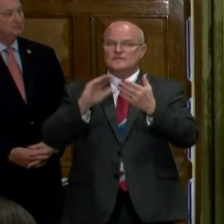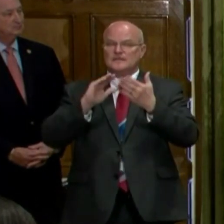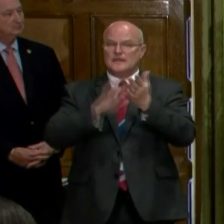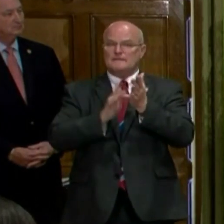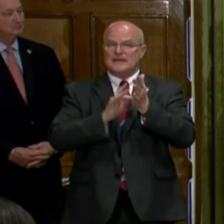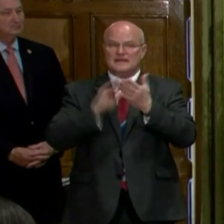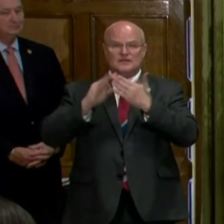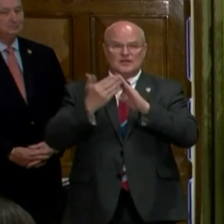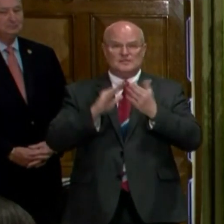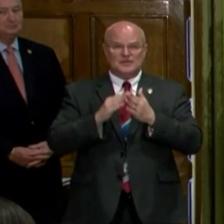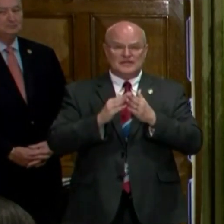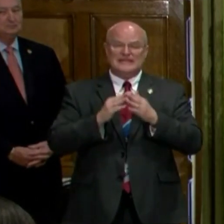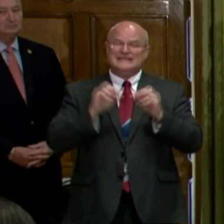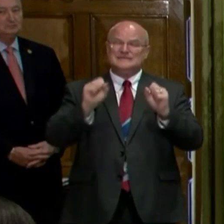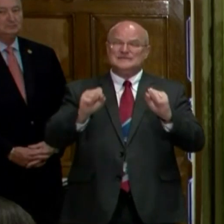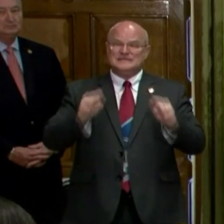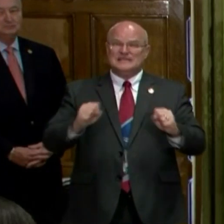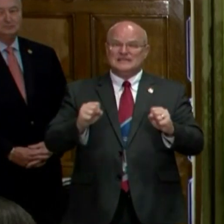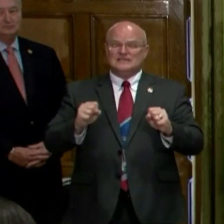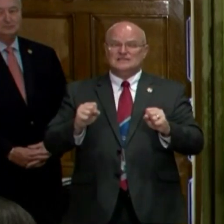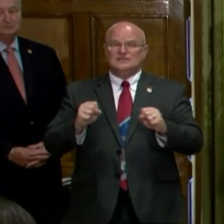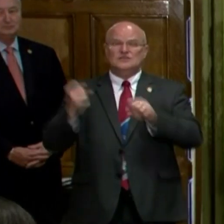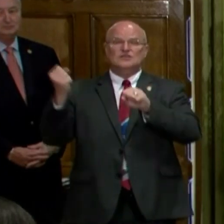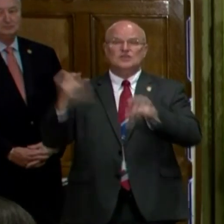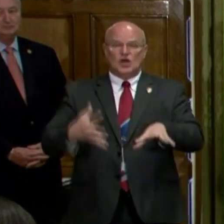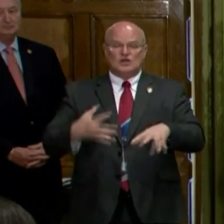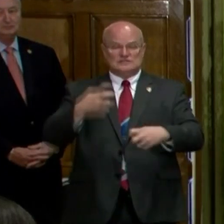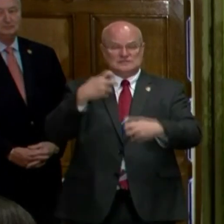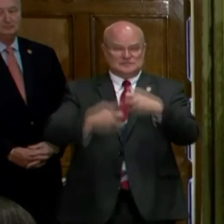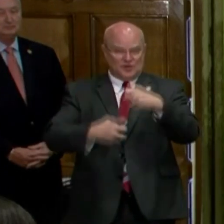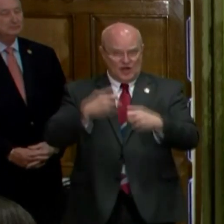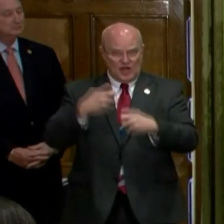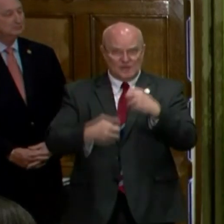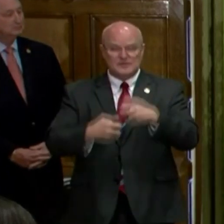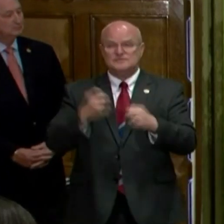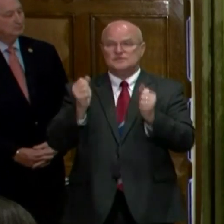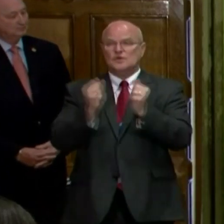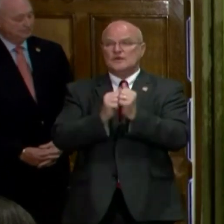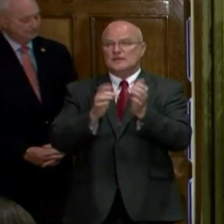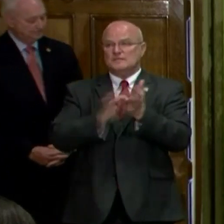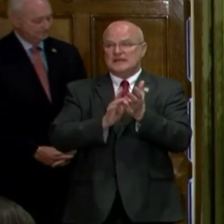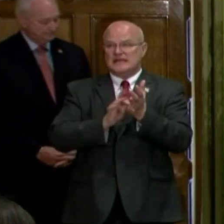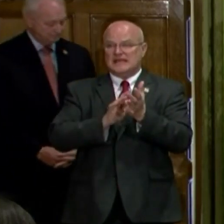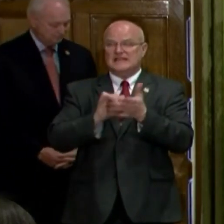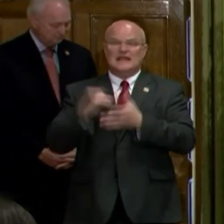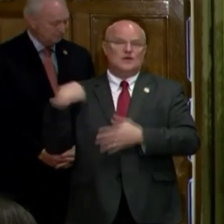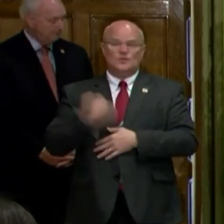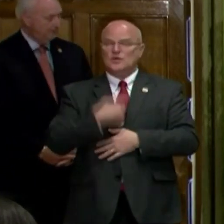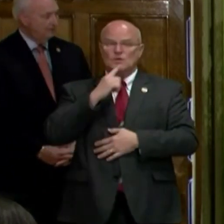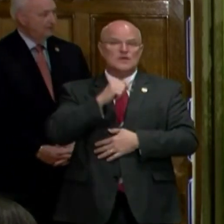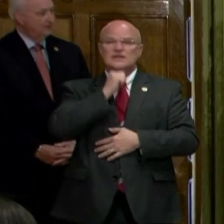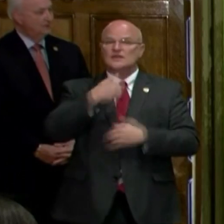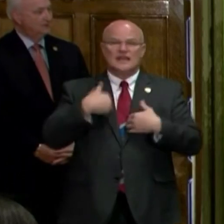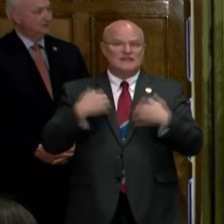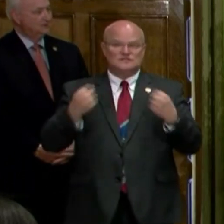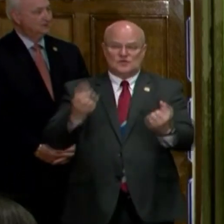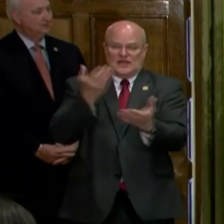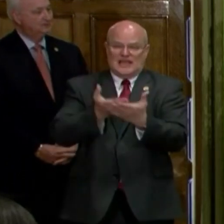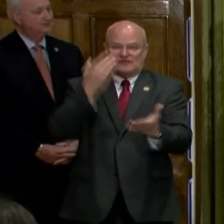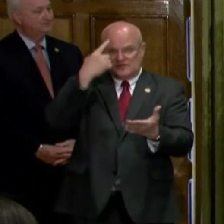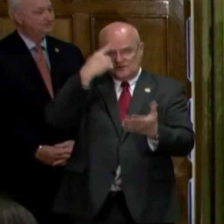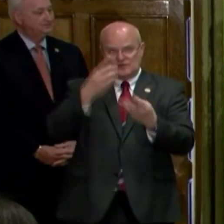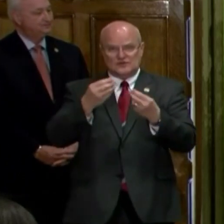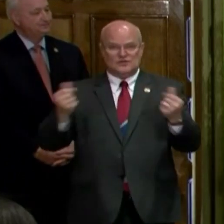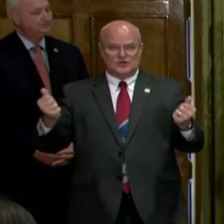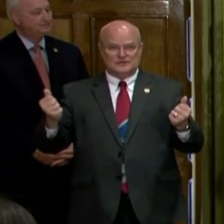community. There's the potential to cause some very serious harm for medications that we really don't have very strong evidence for